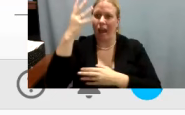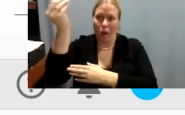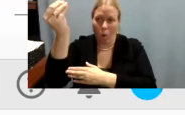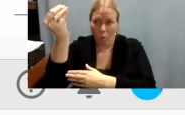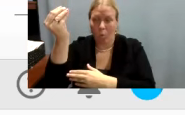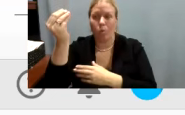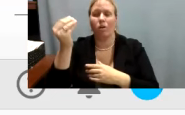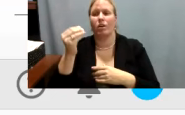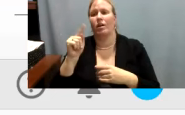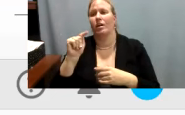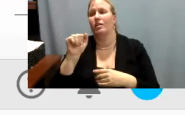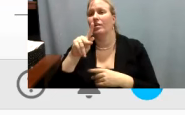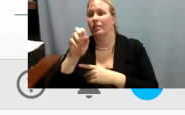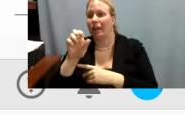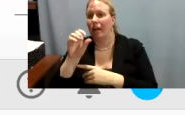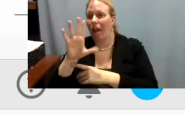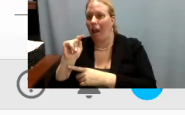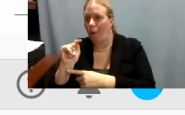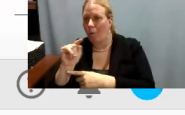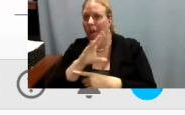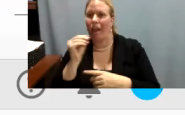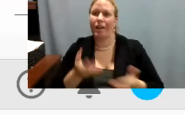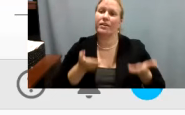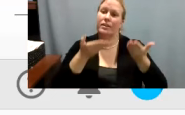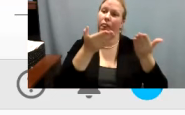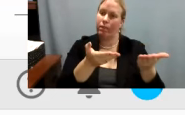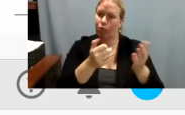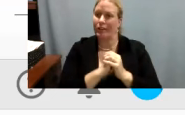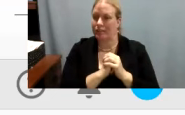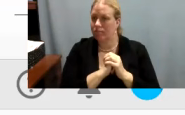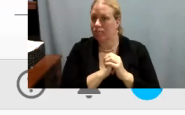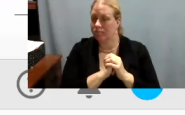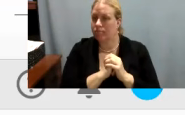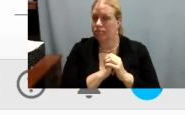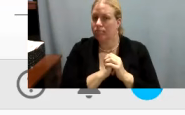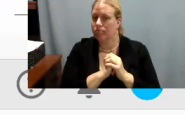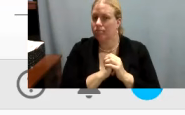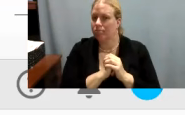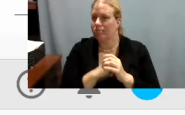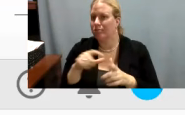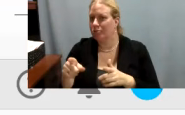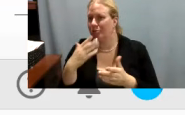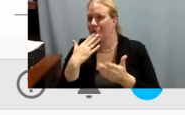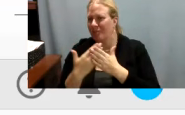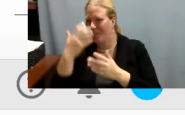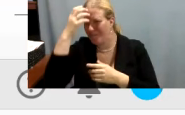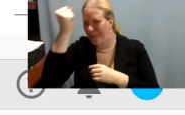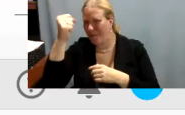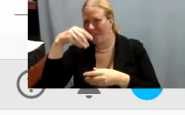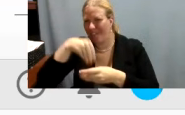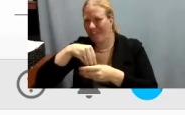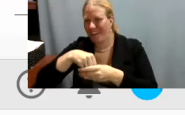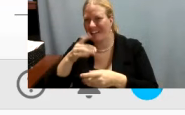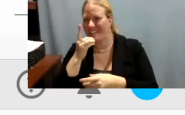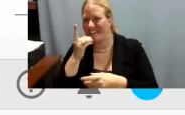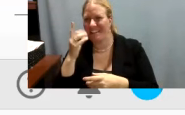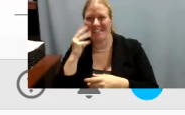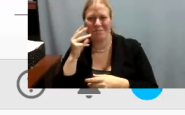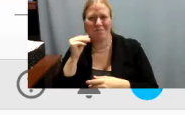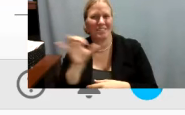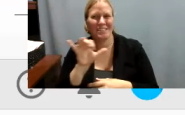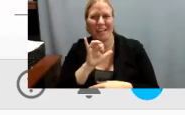providing an opportunity for you to see you know that what you you may have a good memory of your in dining experience it is very much the